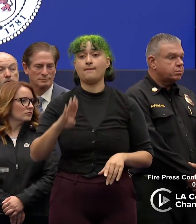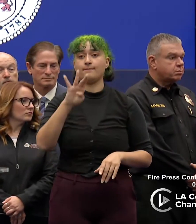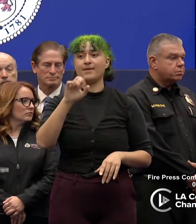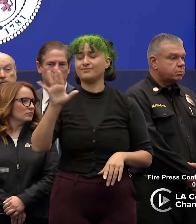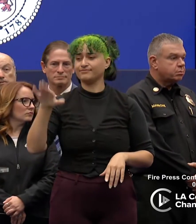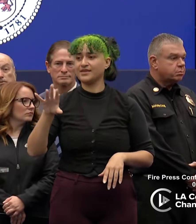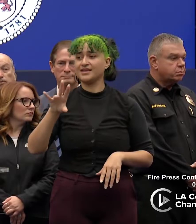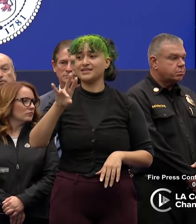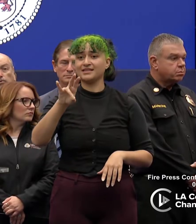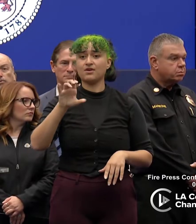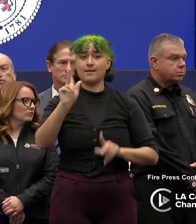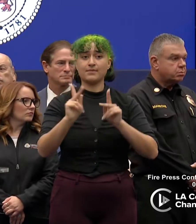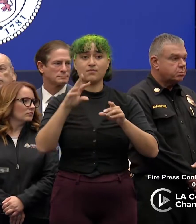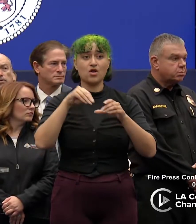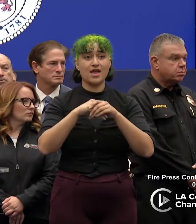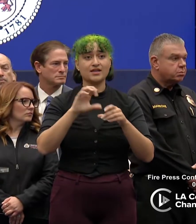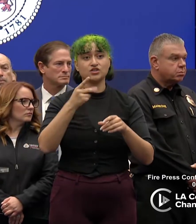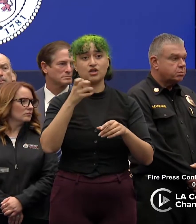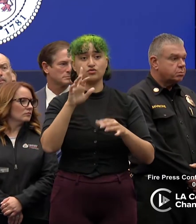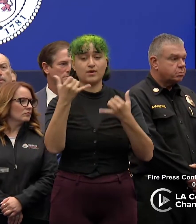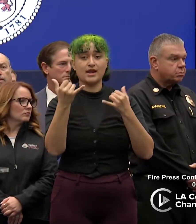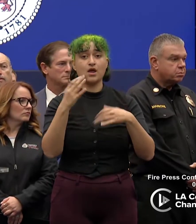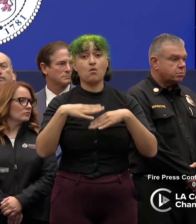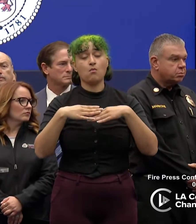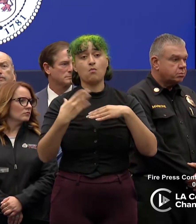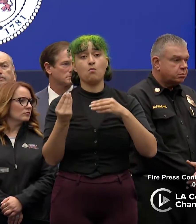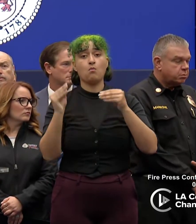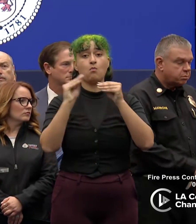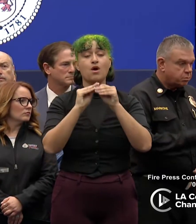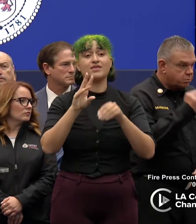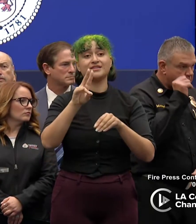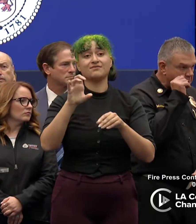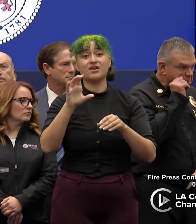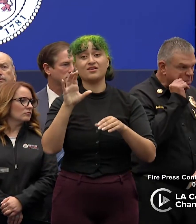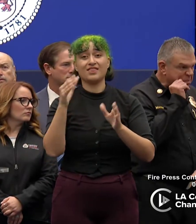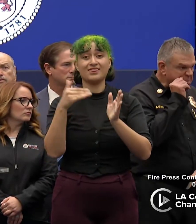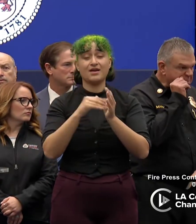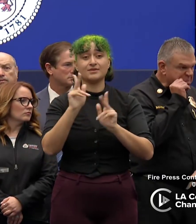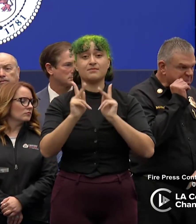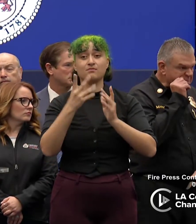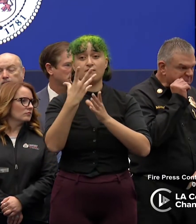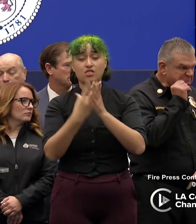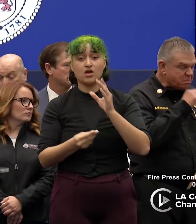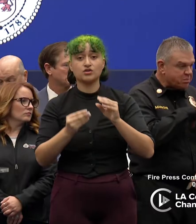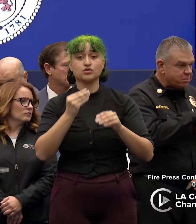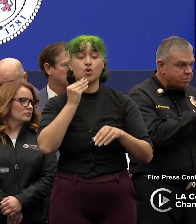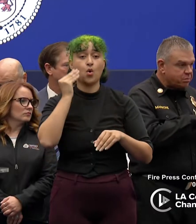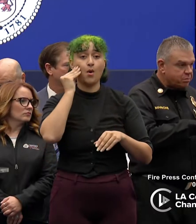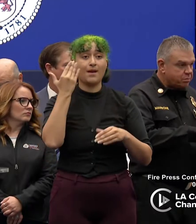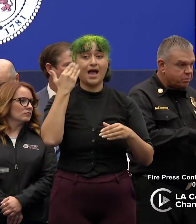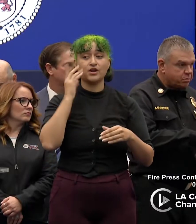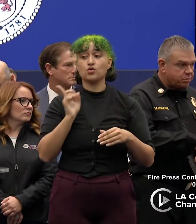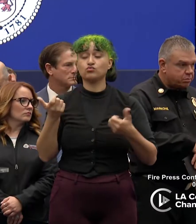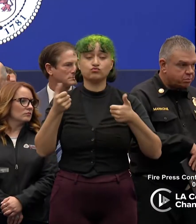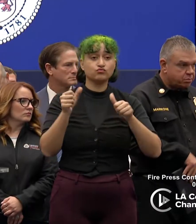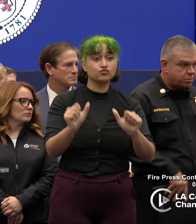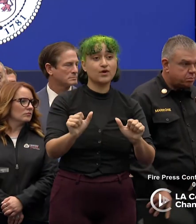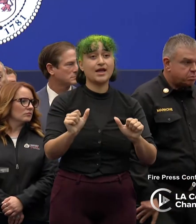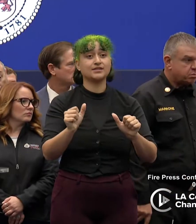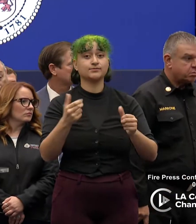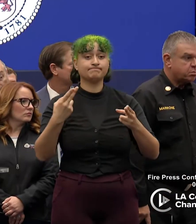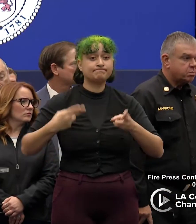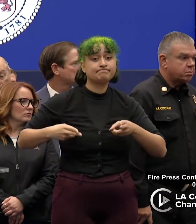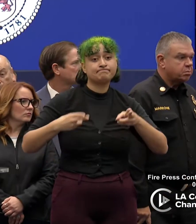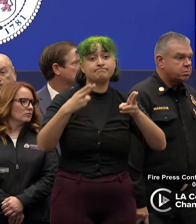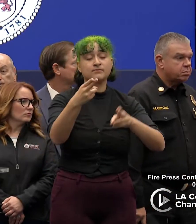700 people are in shelters right now, more than 700. Thousands of people have lost their homes. I know you are trying to expedite